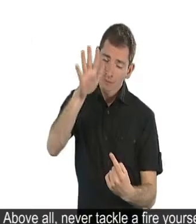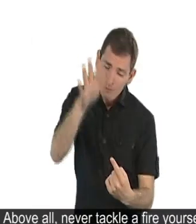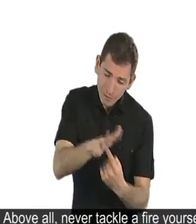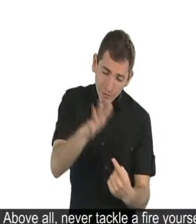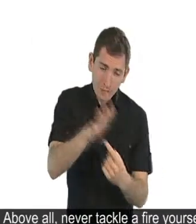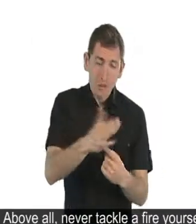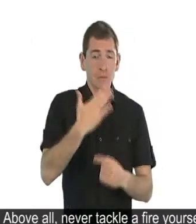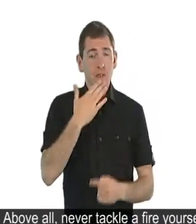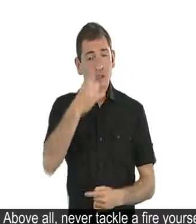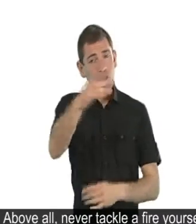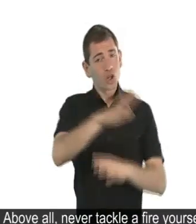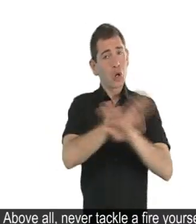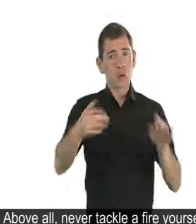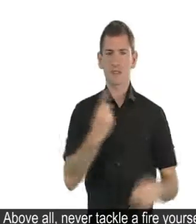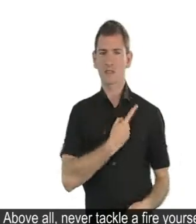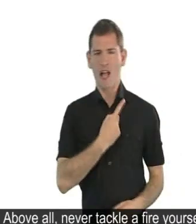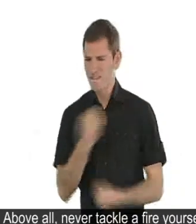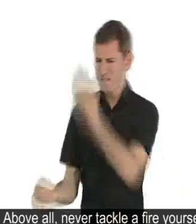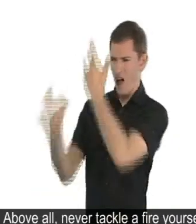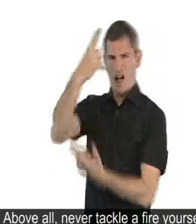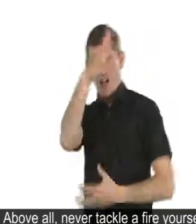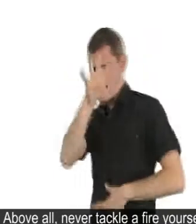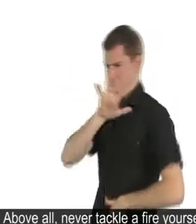Above all, never tackle a fire yourself.